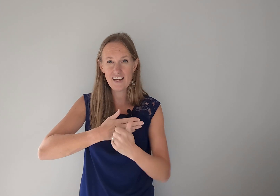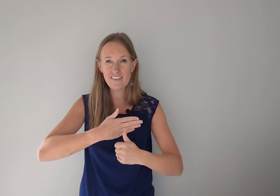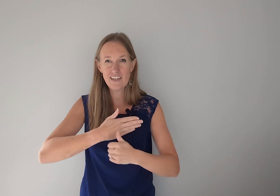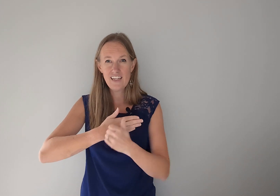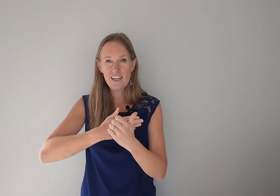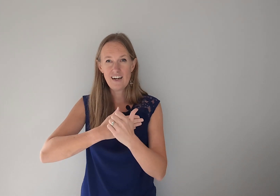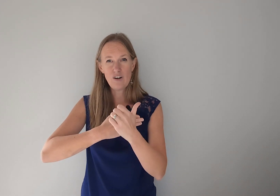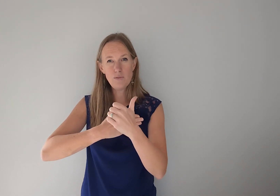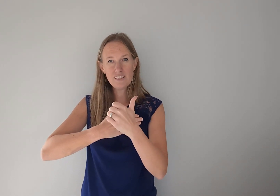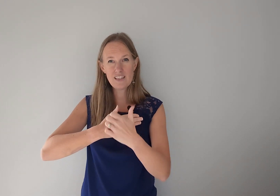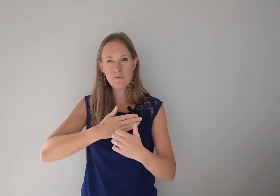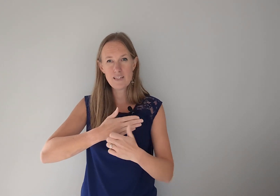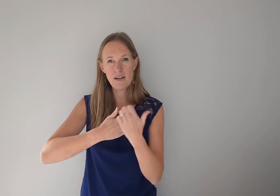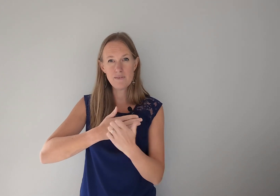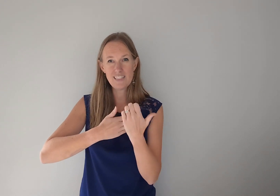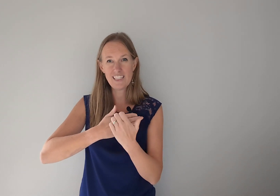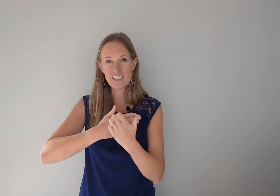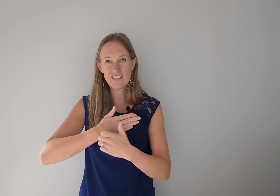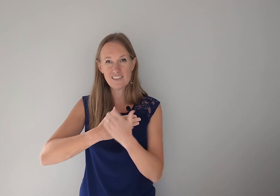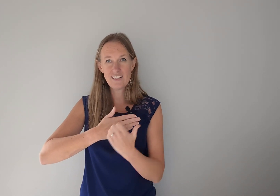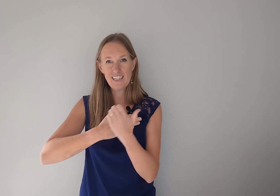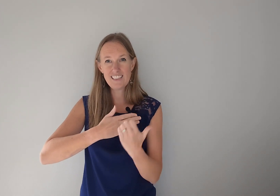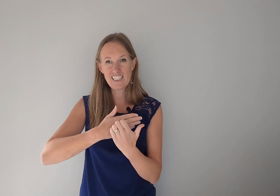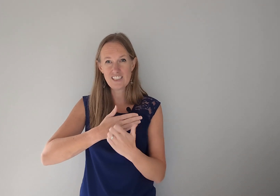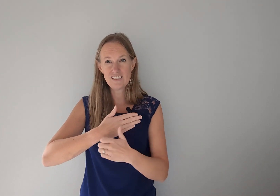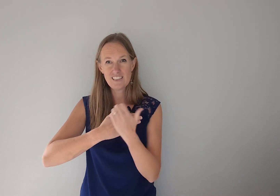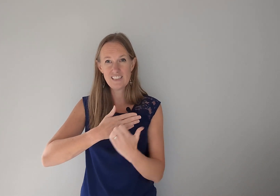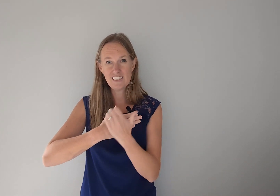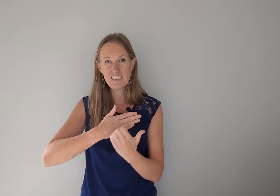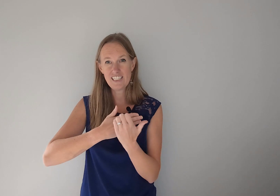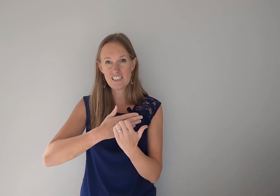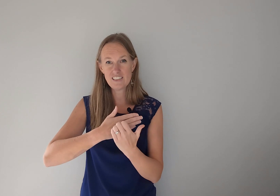have almost a thumbs up. Dangers. Okay, dangers.